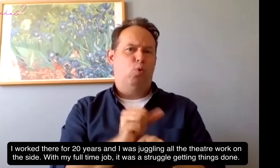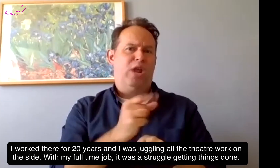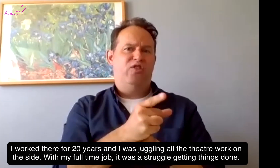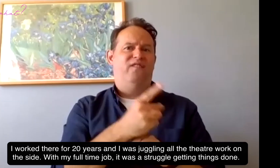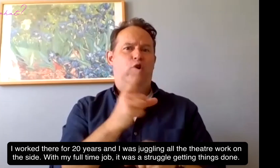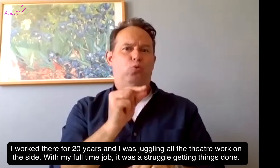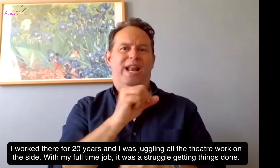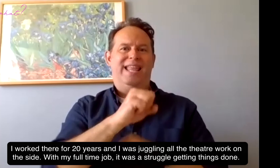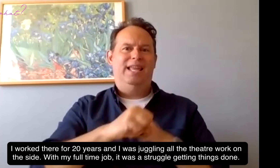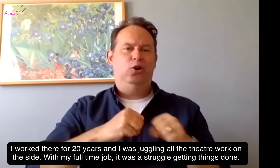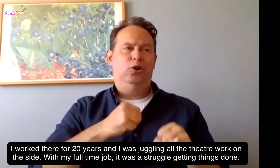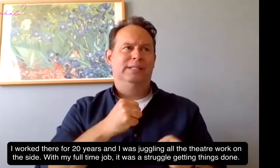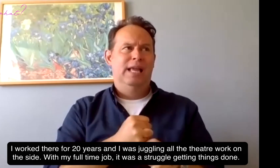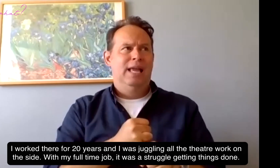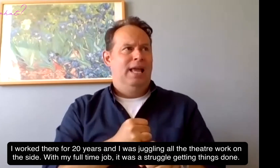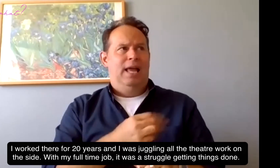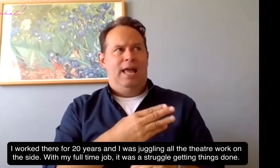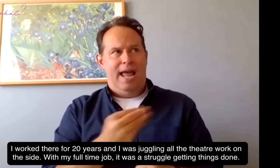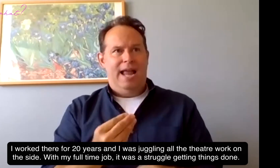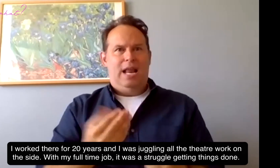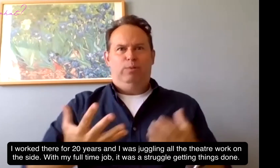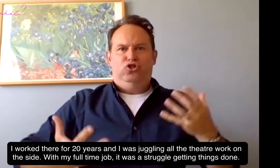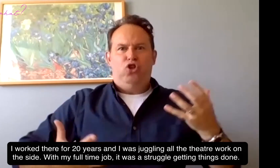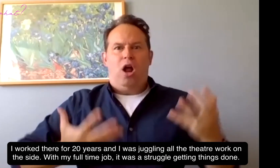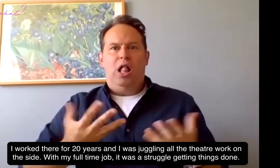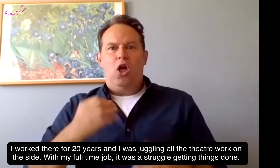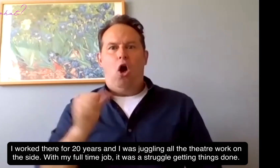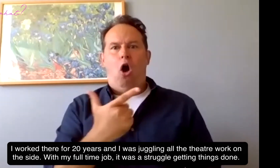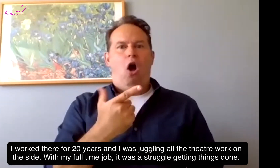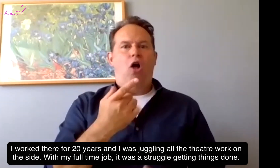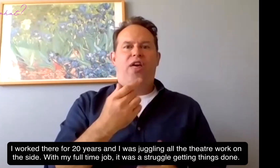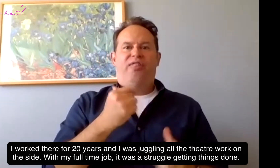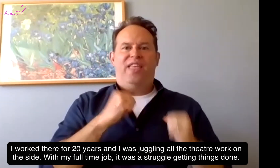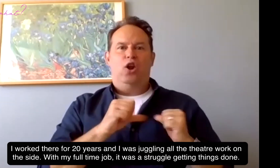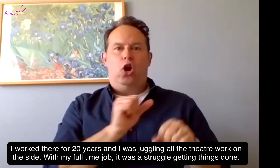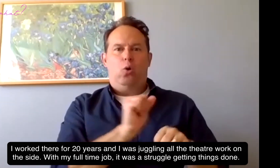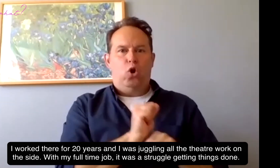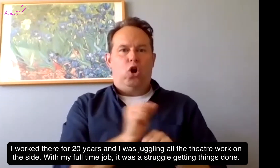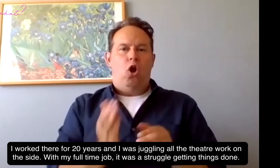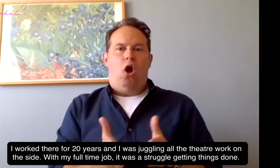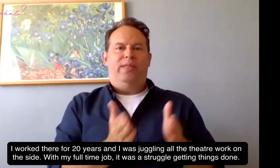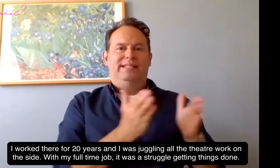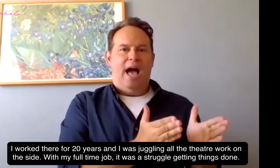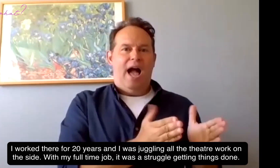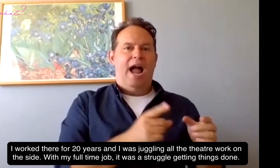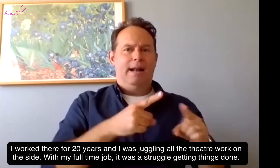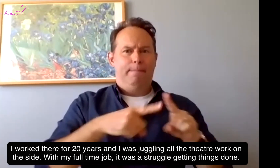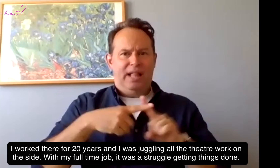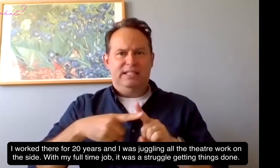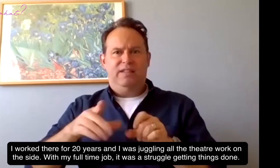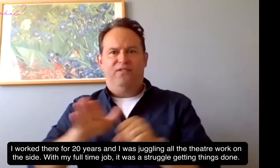I had worked there for 20 years, and I was juggling all the theatre work on the side with my full-time job.